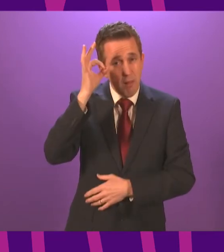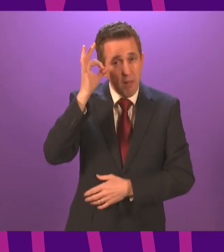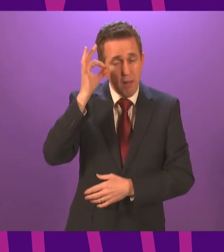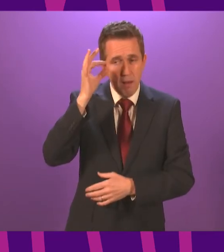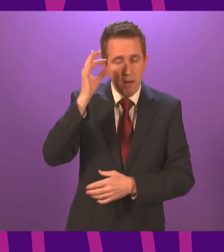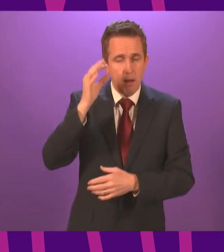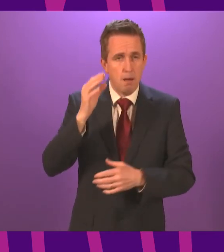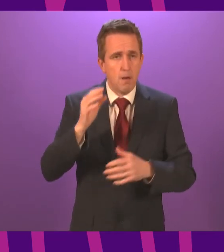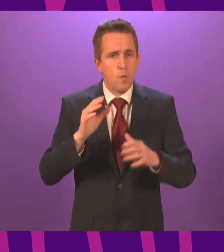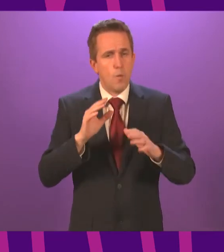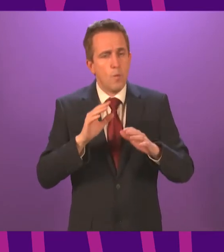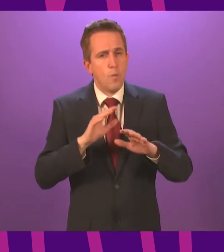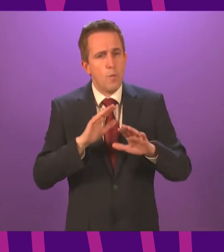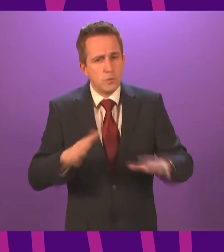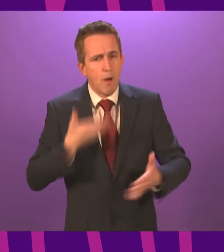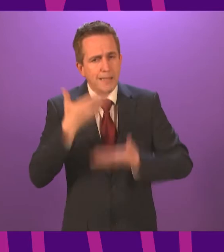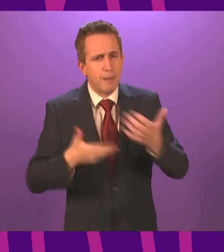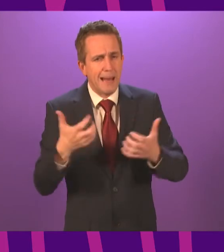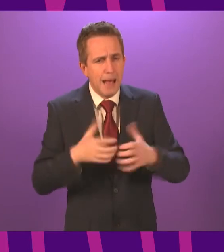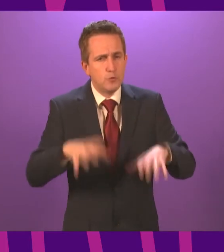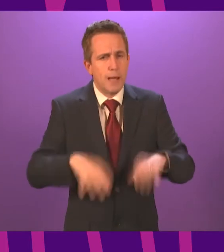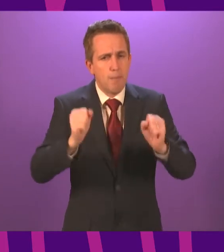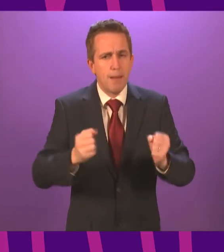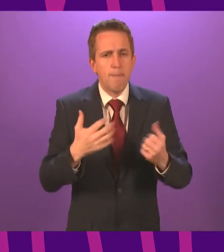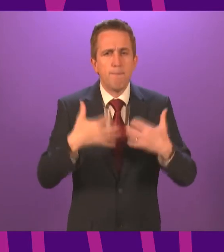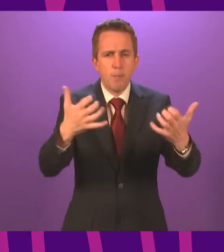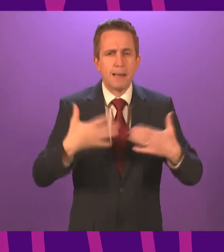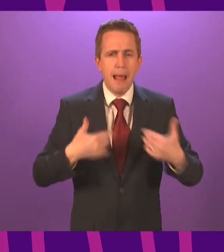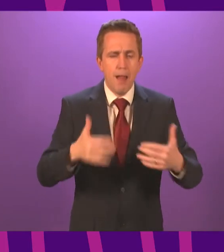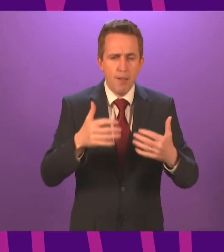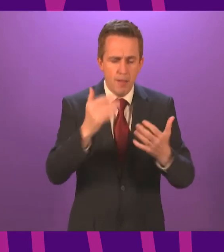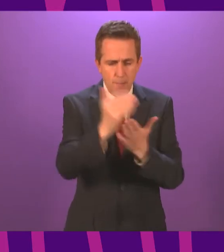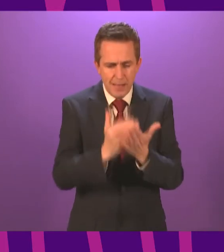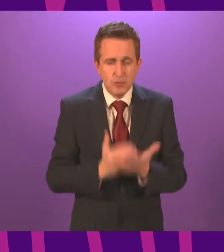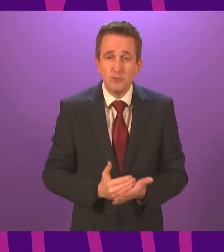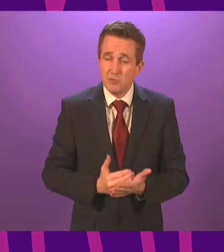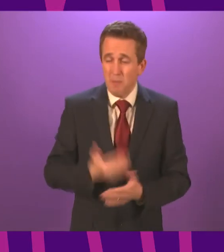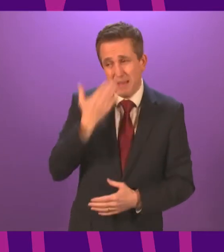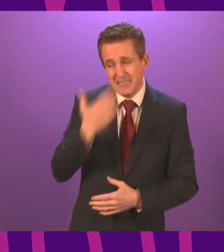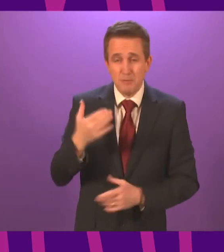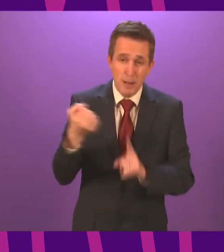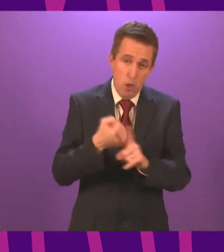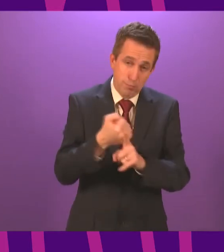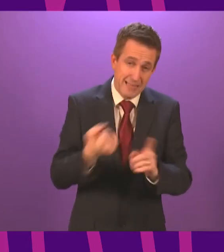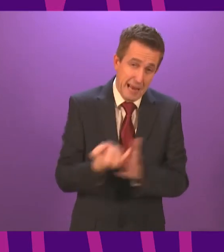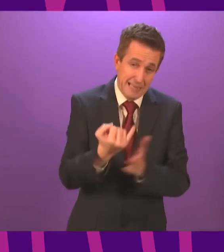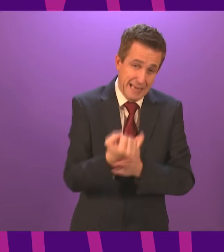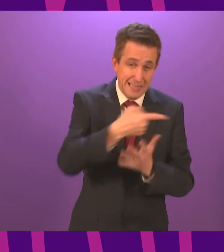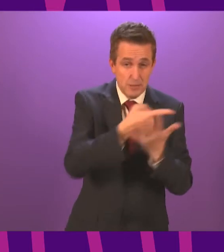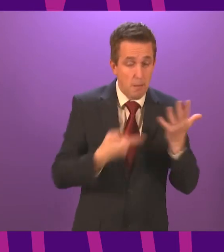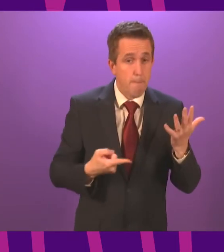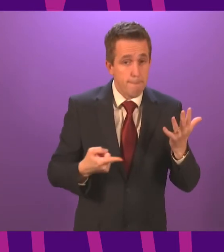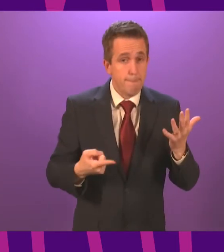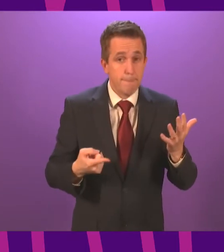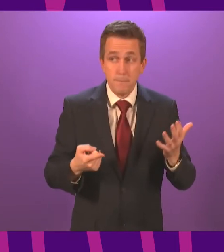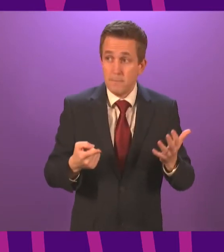how best to implement public health measures, but rather for a group which will lobby against them. And also on that amendment, given